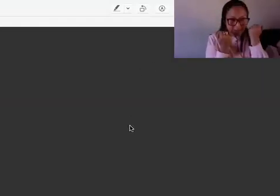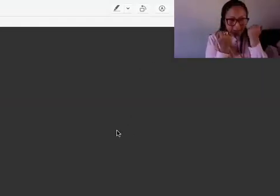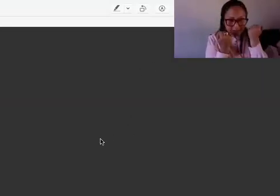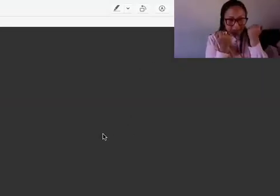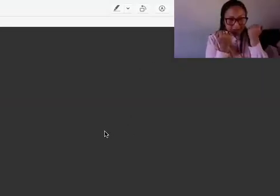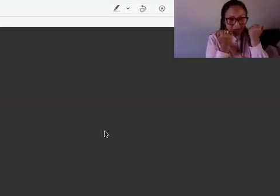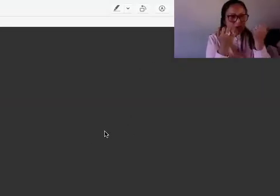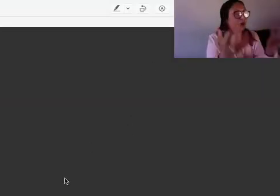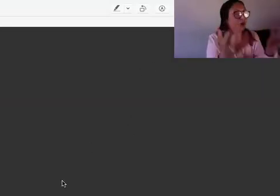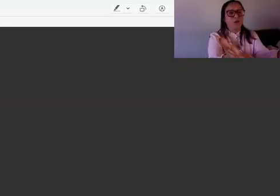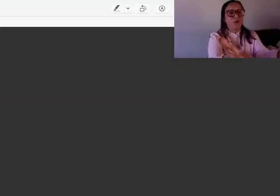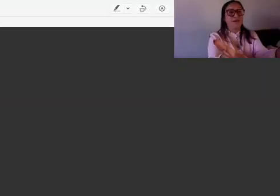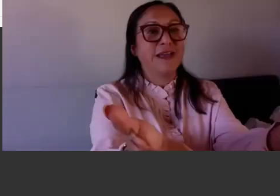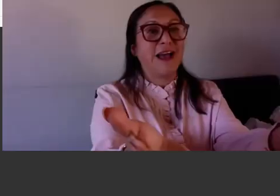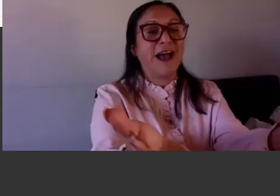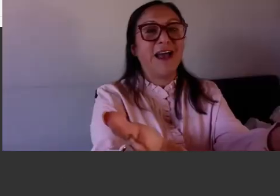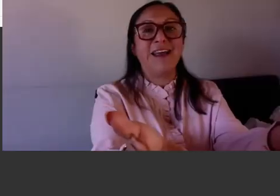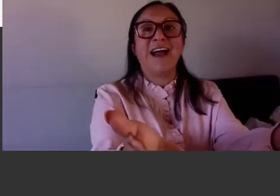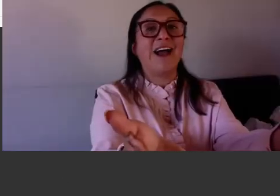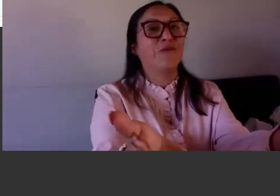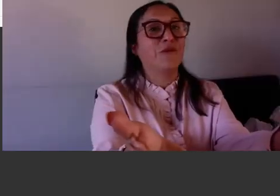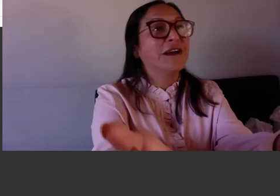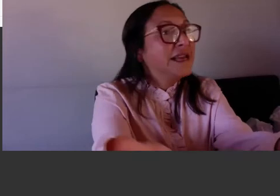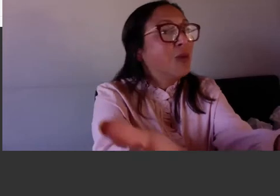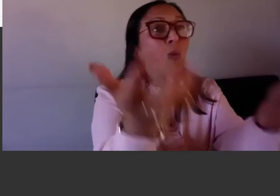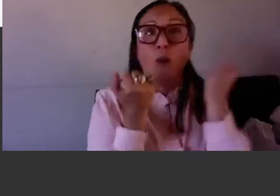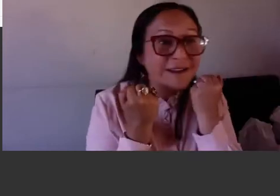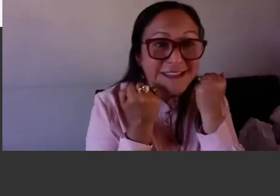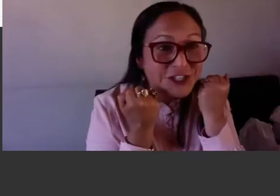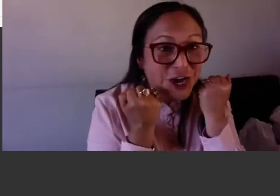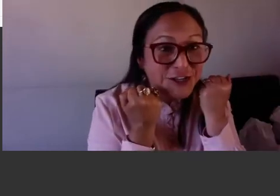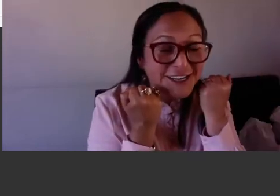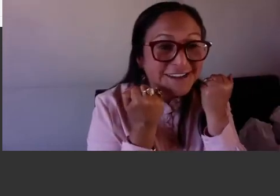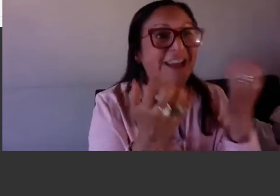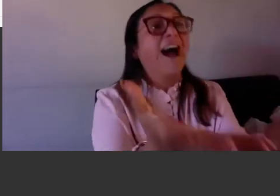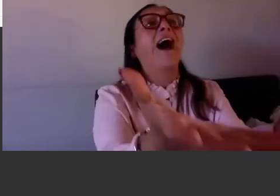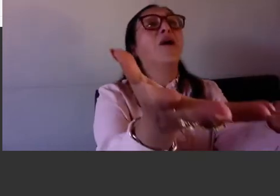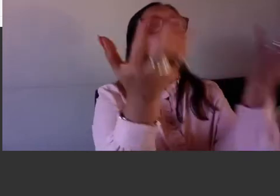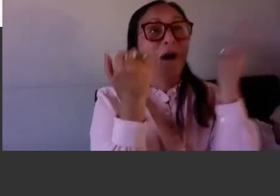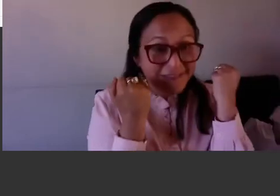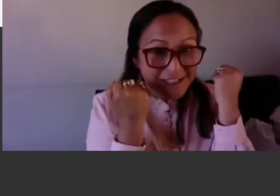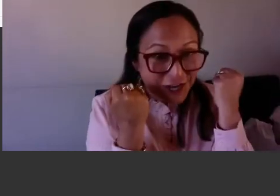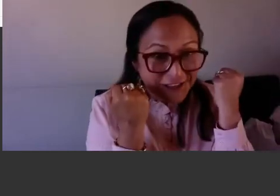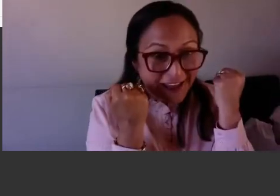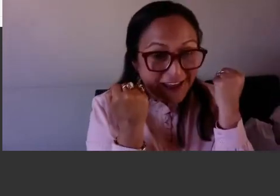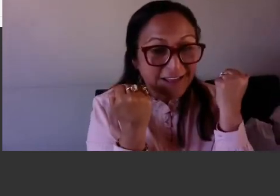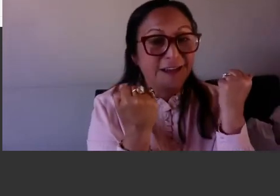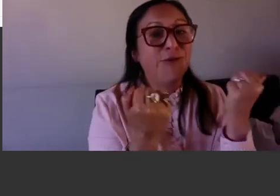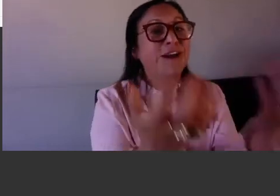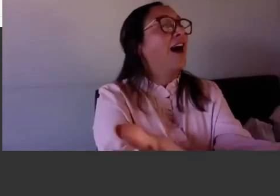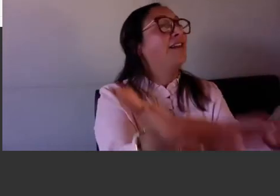want, I always say, I really want that chocolate. I want that chocolate